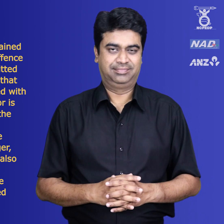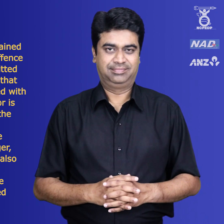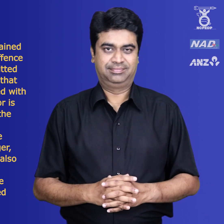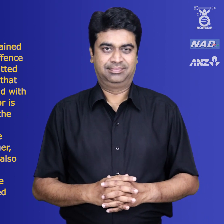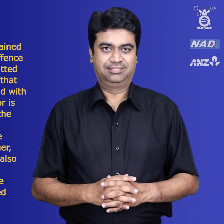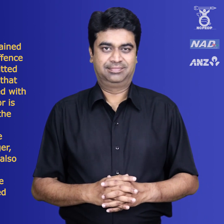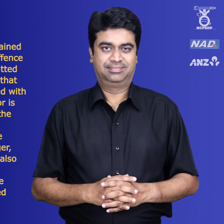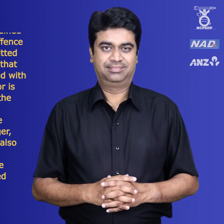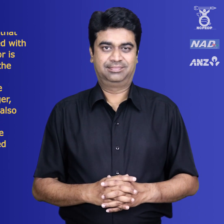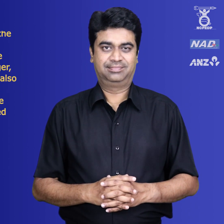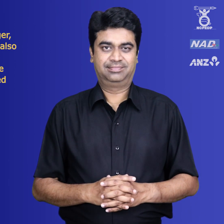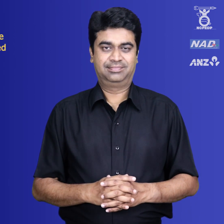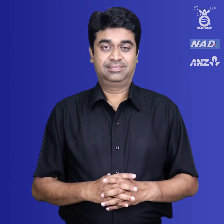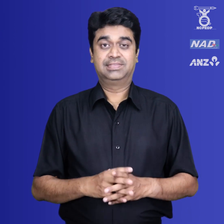and punished accordingly.